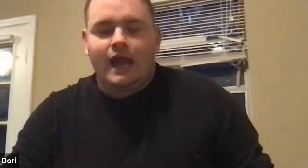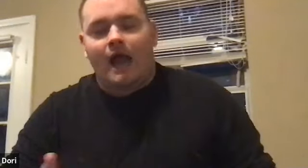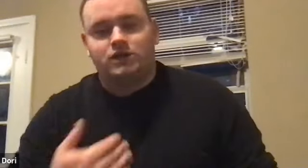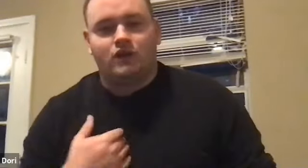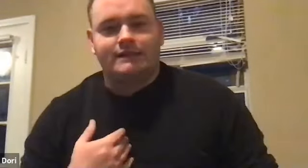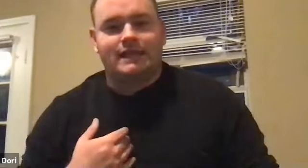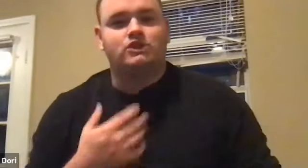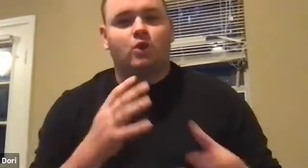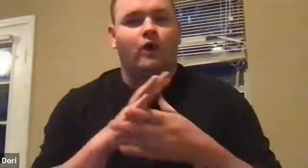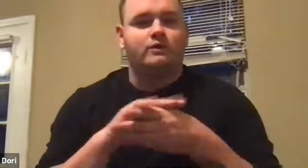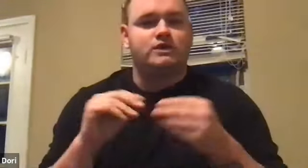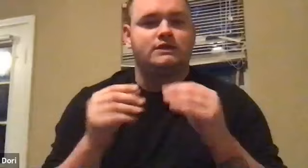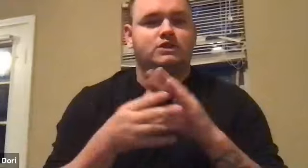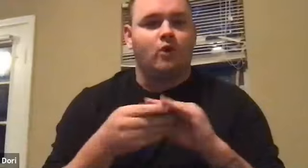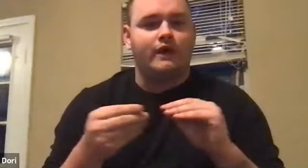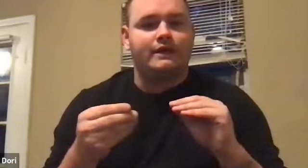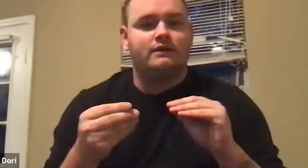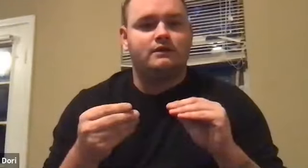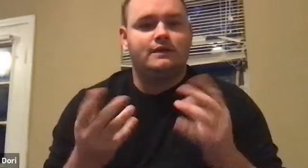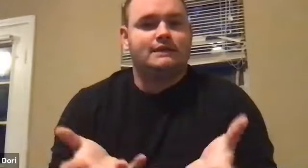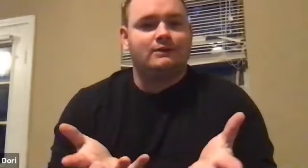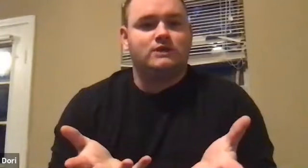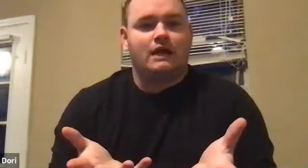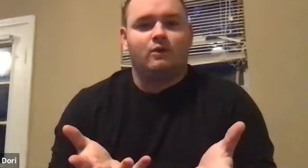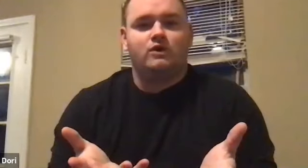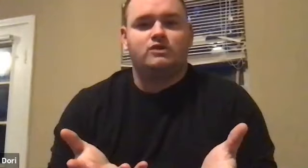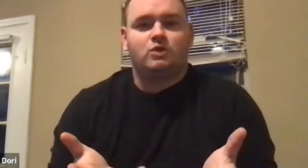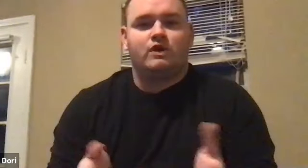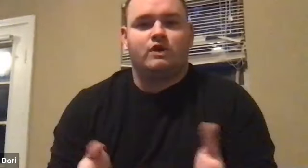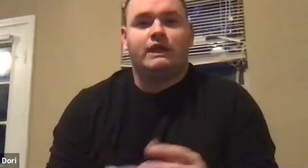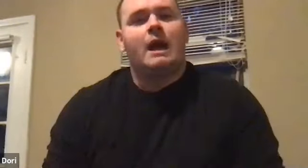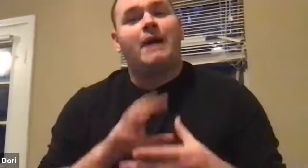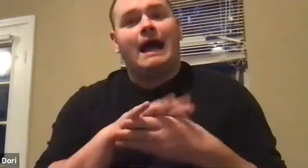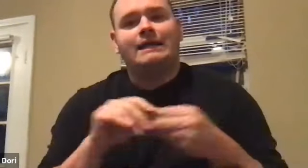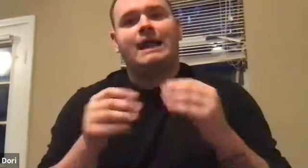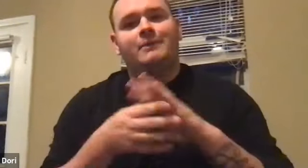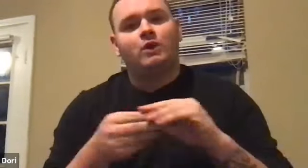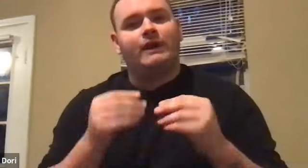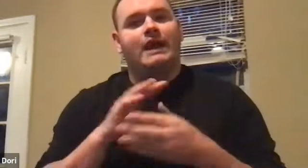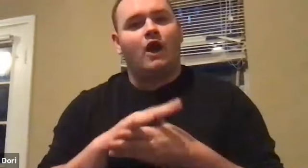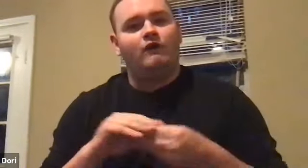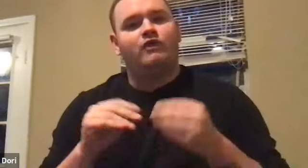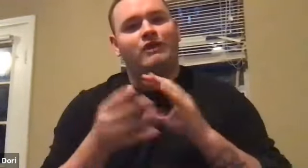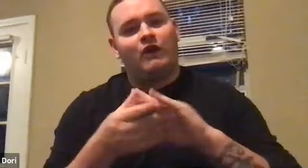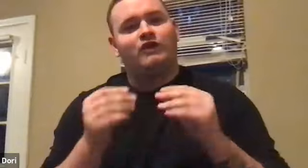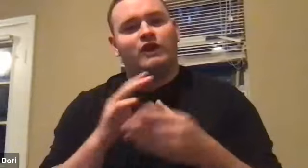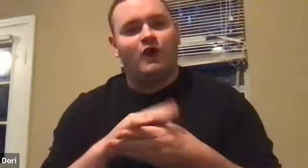I was learning how to sign story. It was just a story. That's how you sound the word story. But I kept doing it over and over and